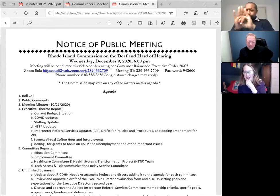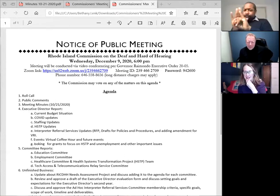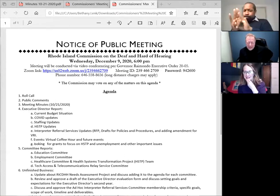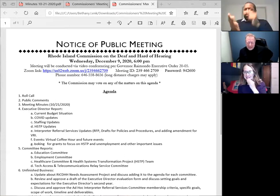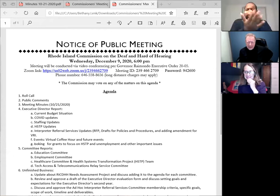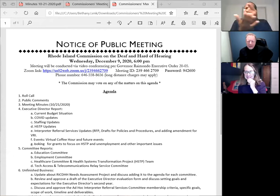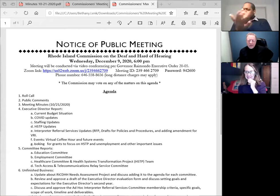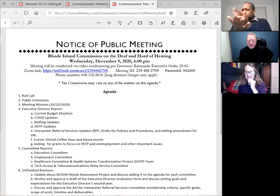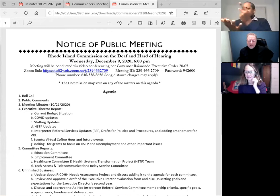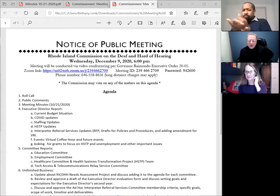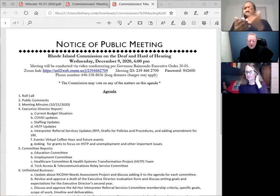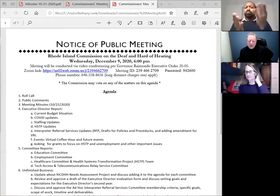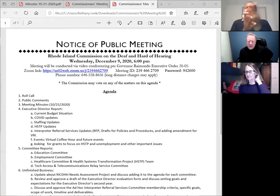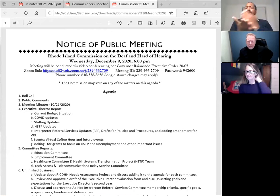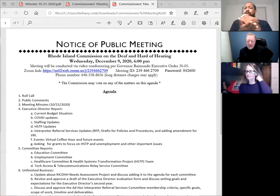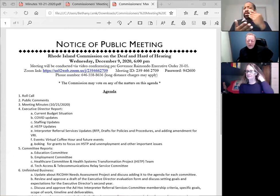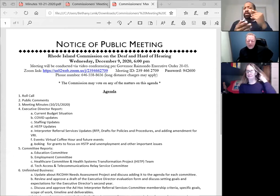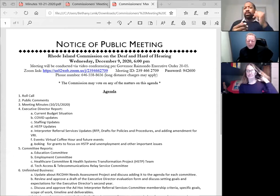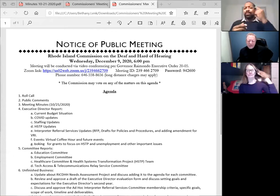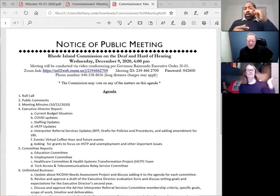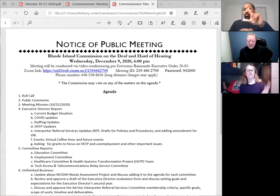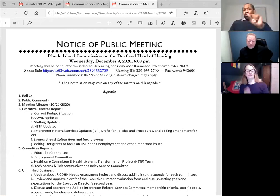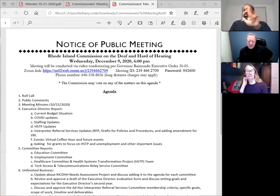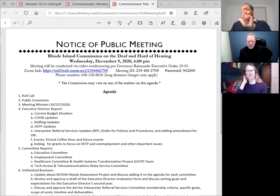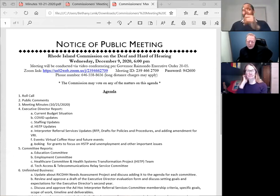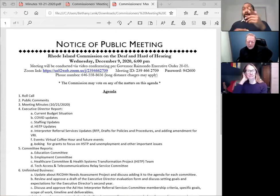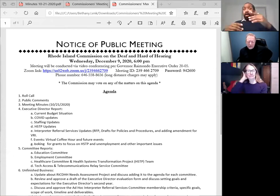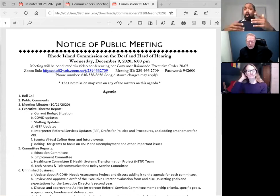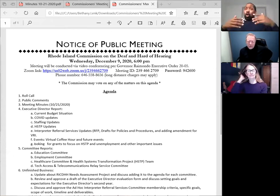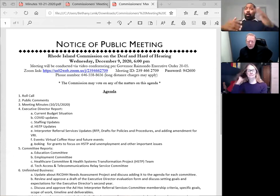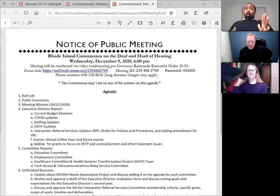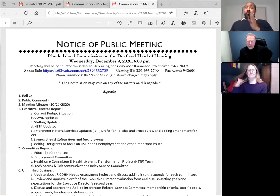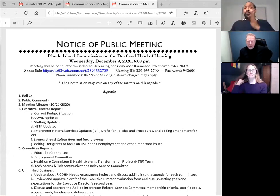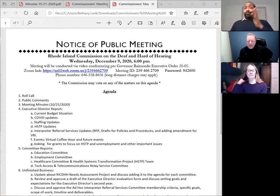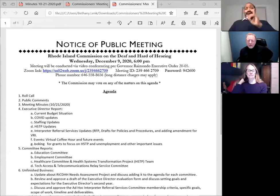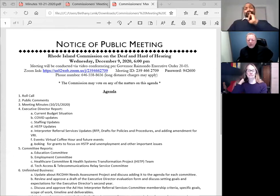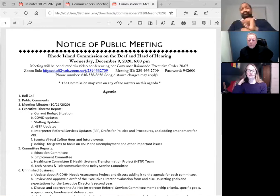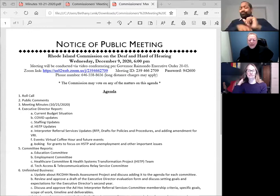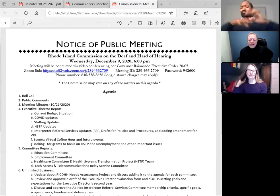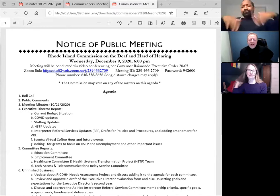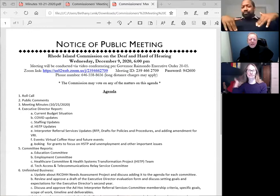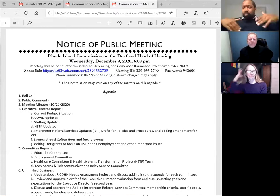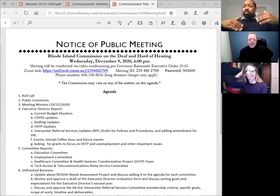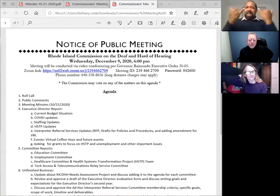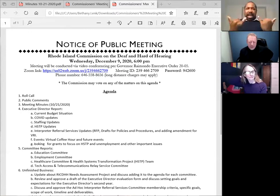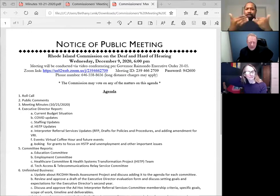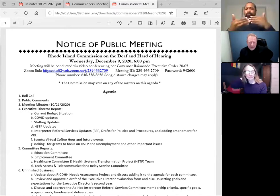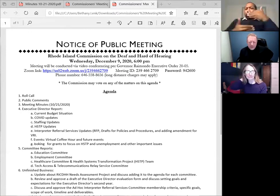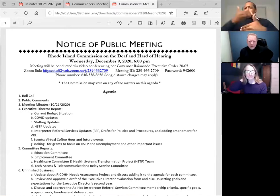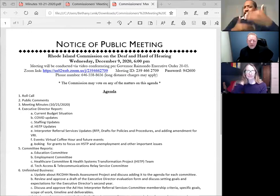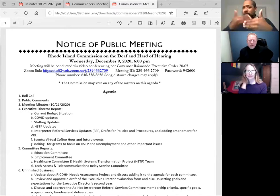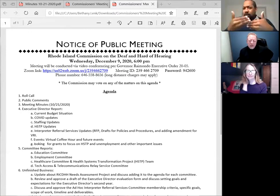we speak. They're starting to identify. I'm beginning to see some of the approvals for it for 2021, but it is not